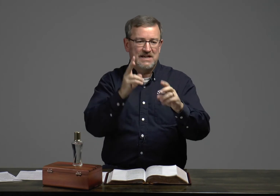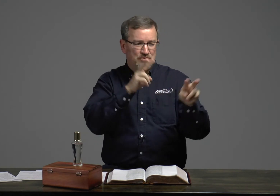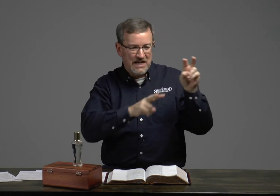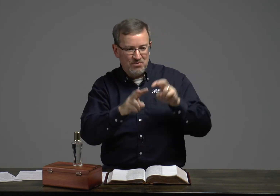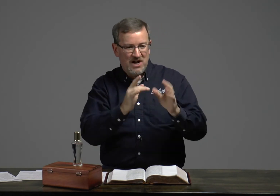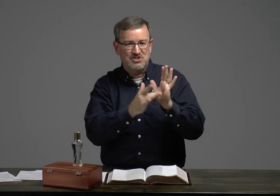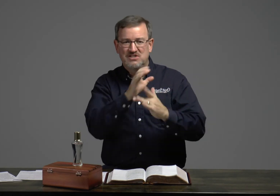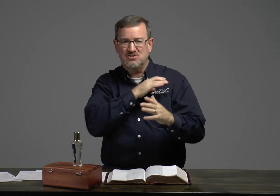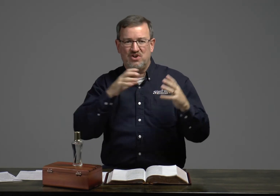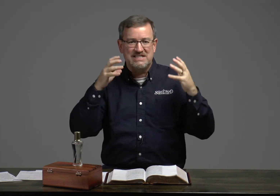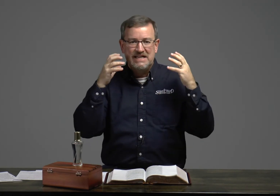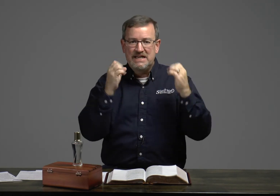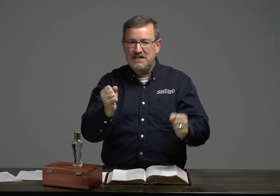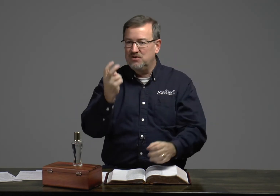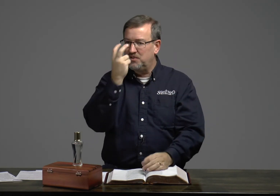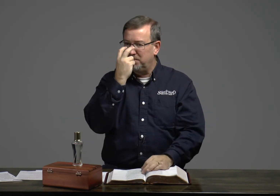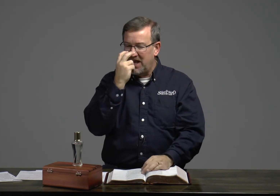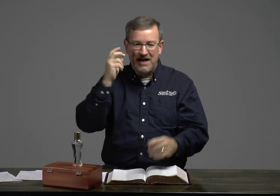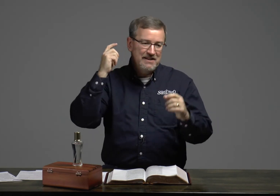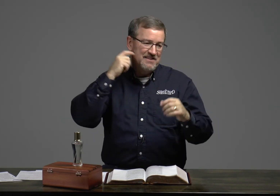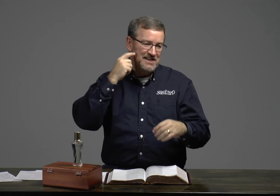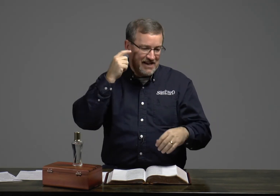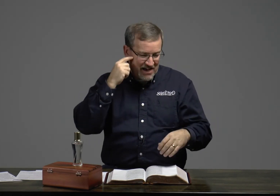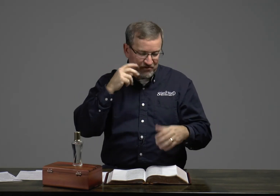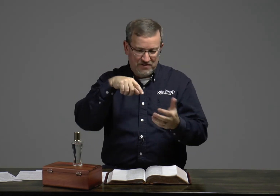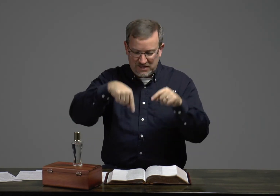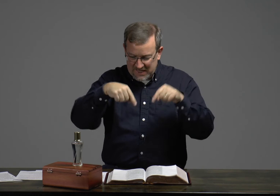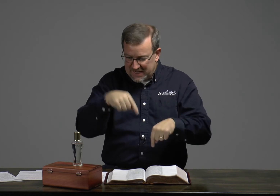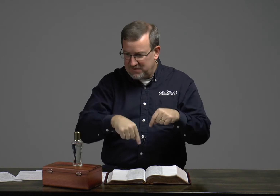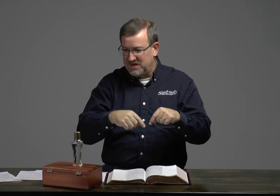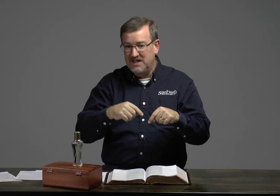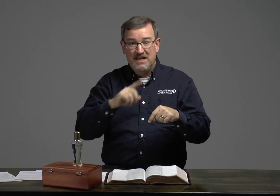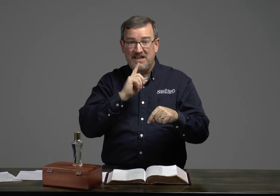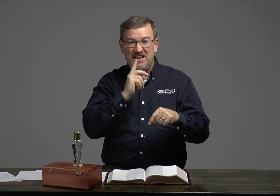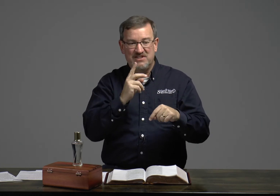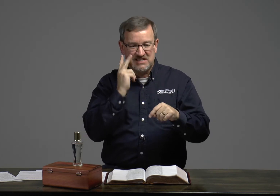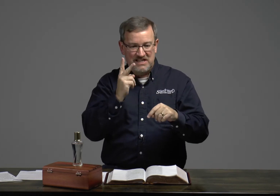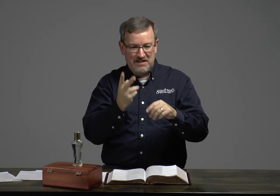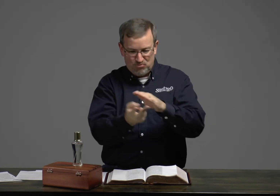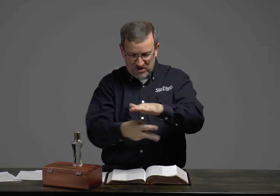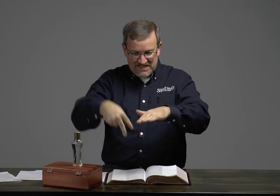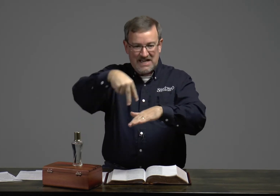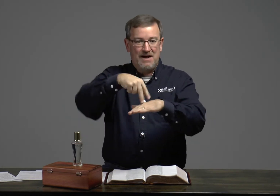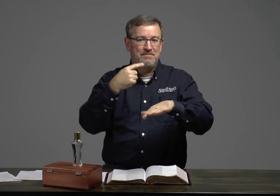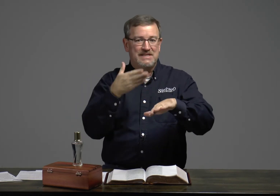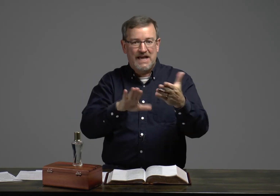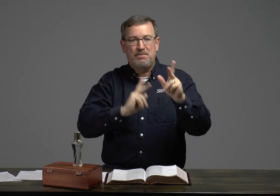disciples had watched Jesus Christ heal the blind and the deaf and the lame, and they'd even seen him raise up dead